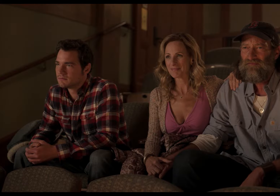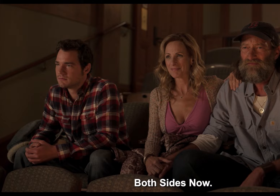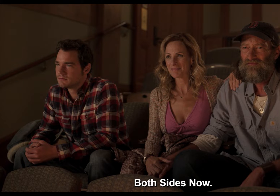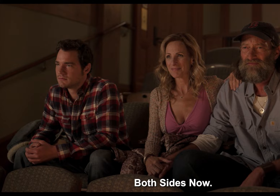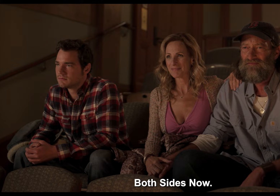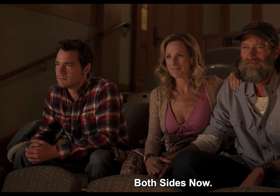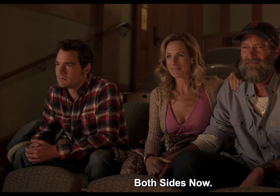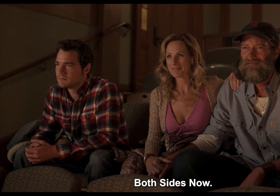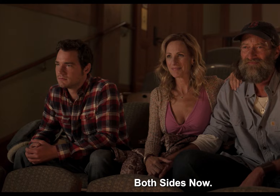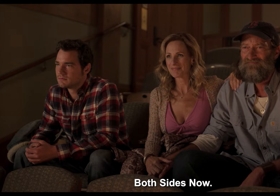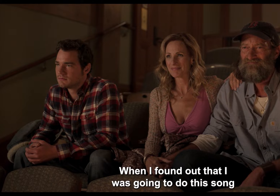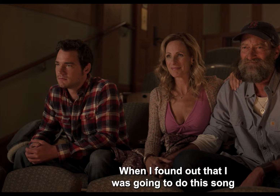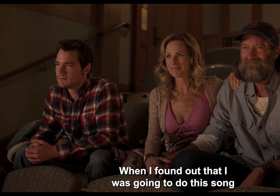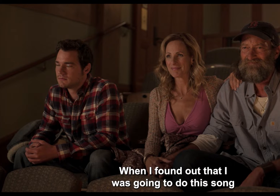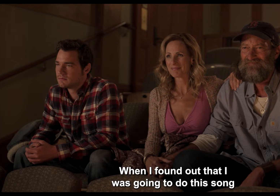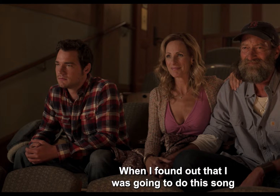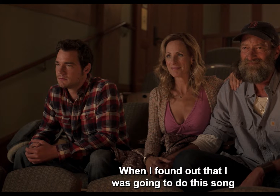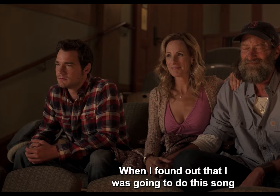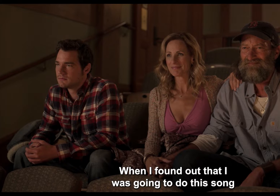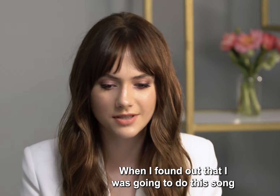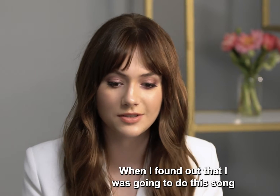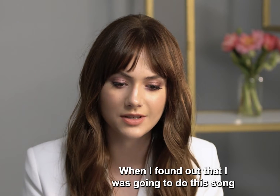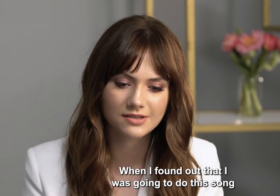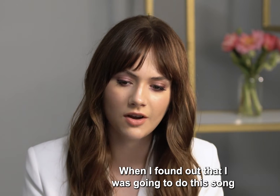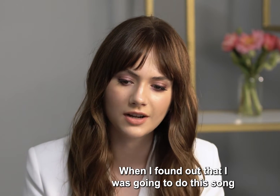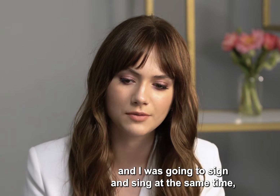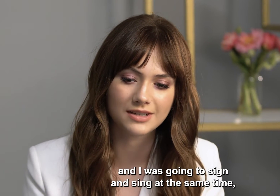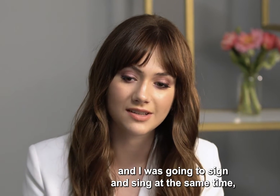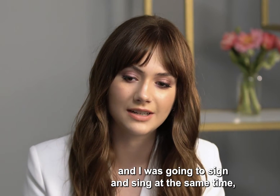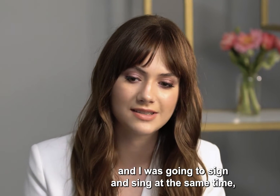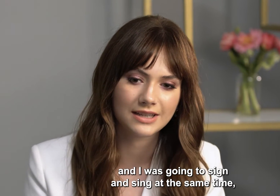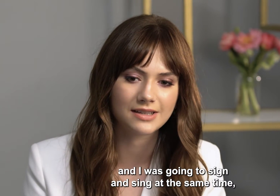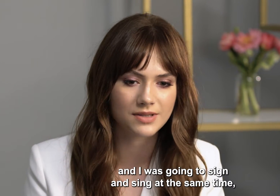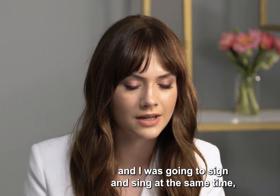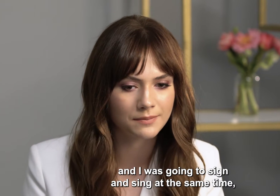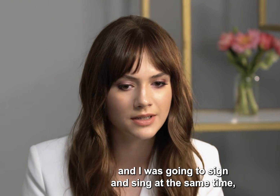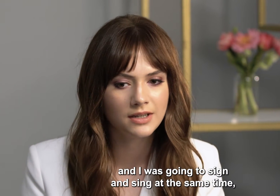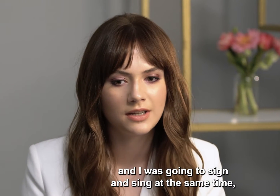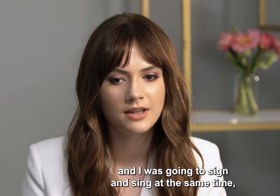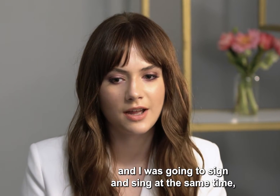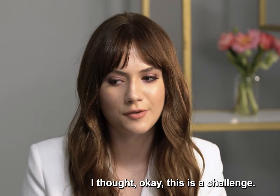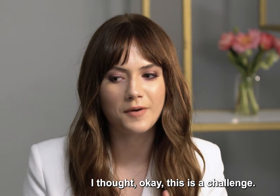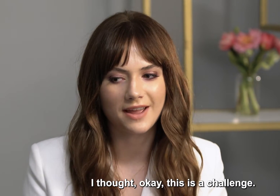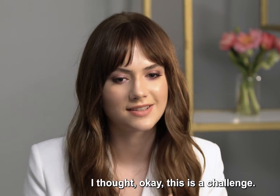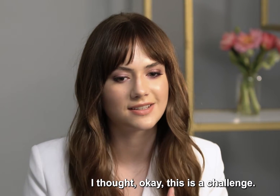Both Sides Now, when I found out that I was going to do this song and I was going to sign and sing at the same time, I thought, OK, this